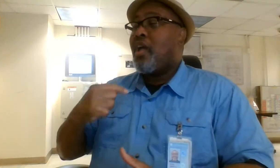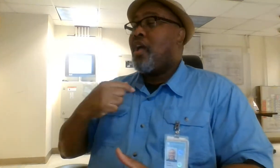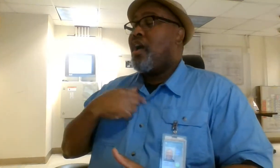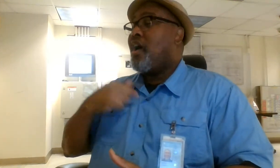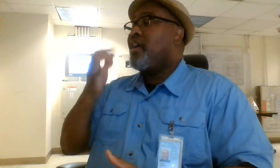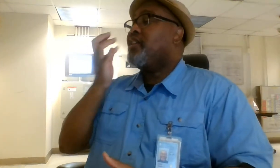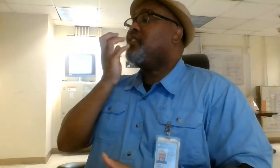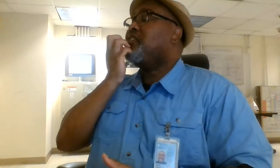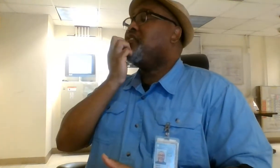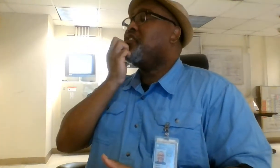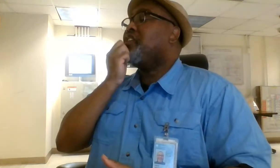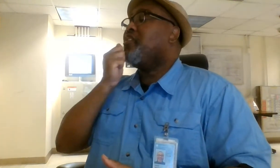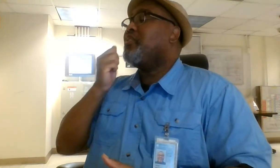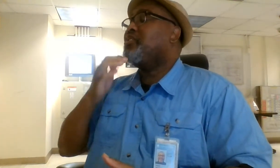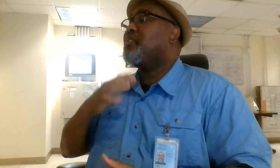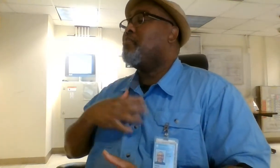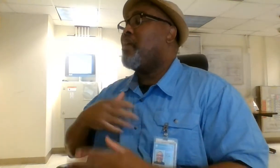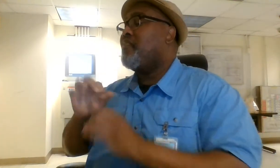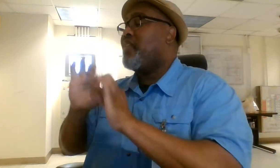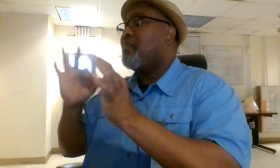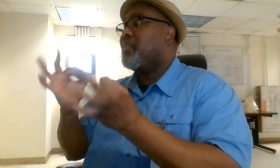I cherish my family.